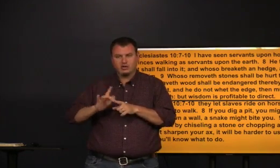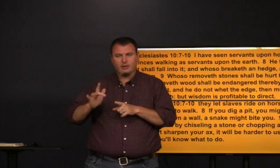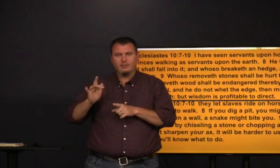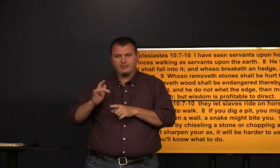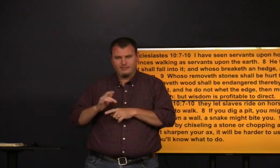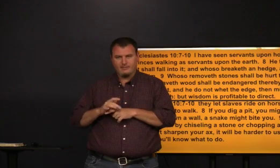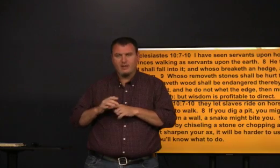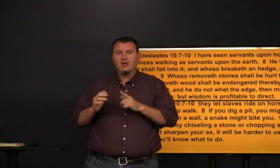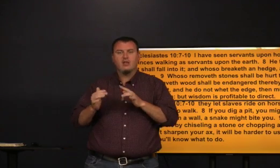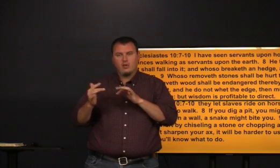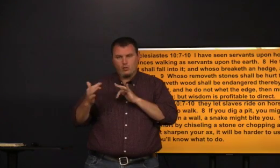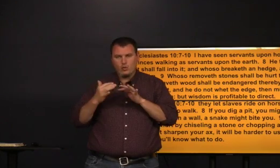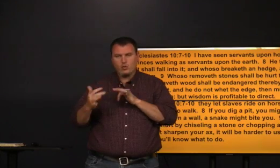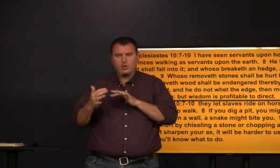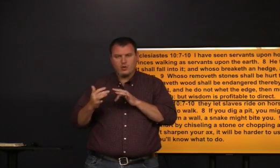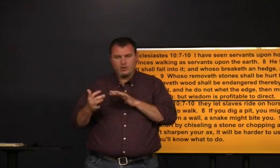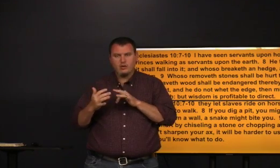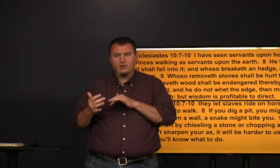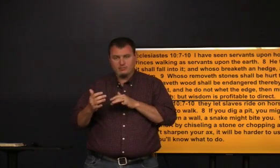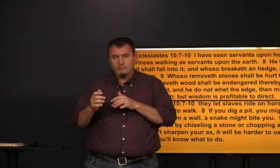sharpen it in war.